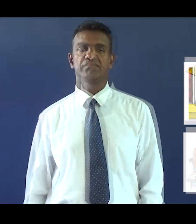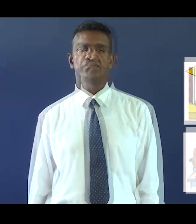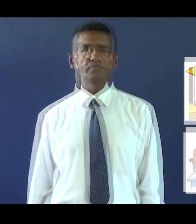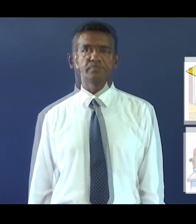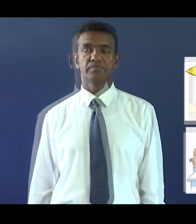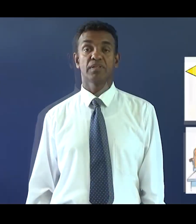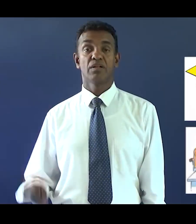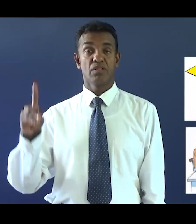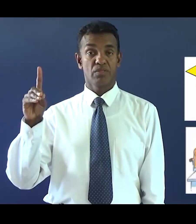emergencies,